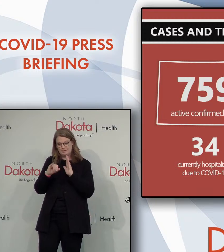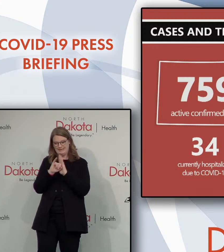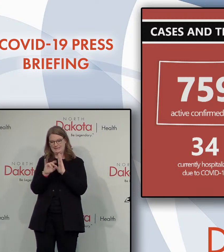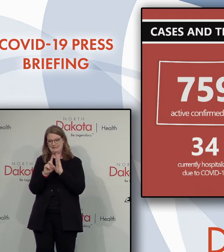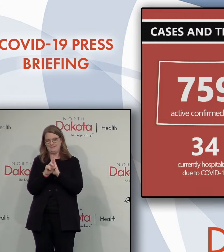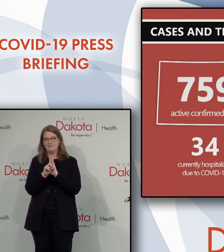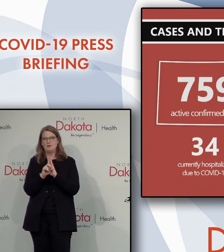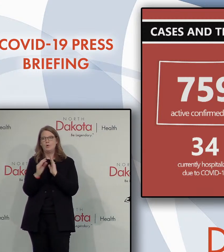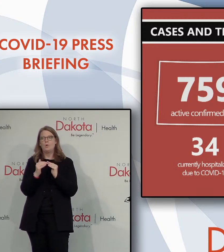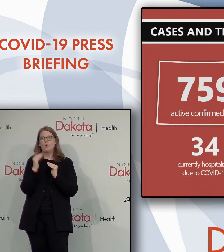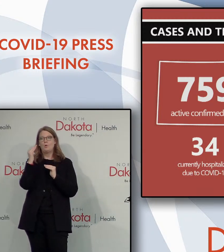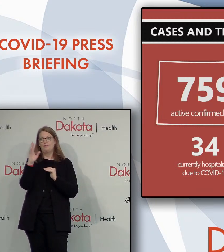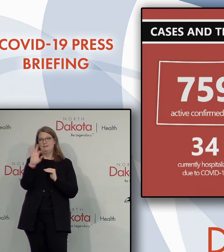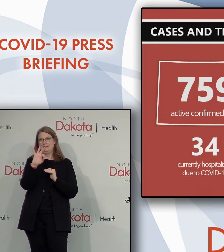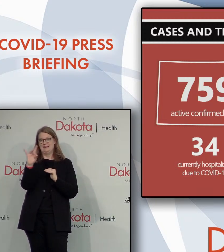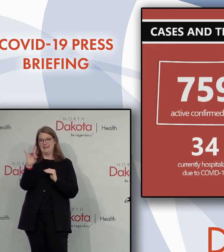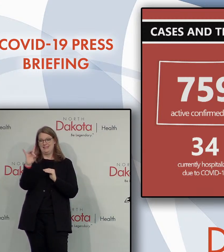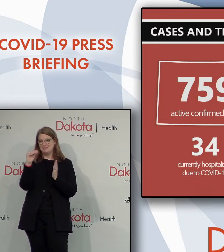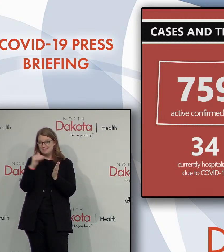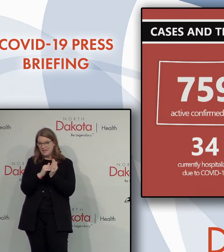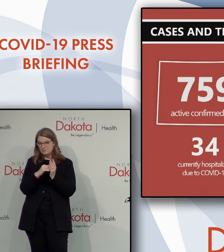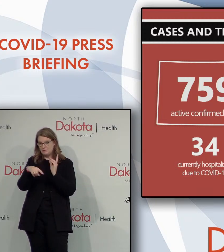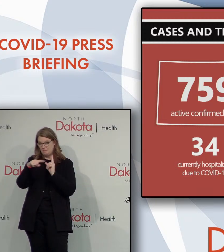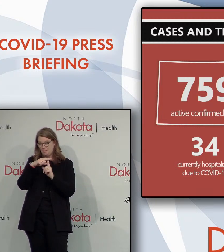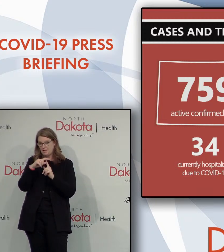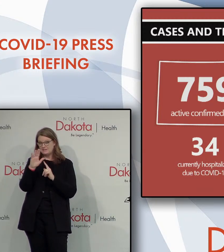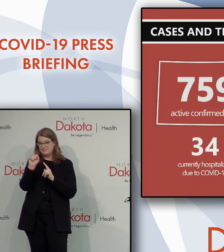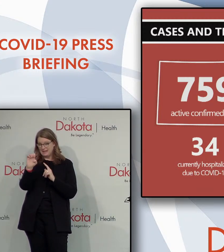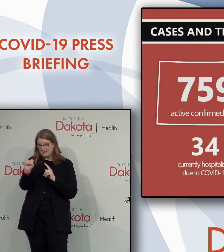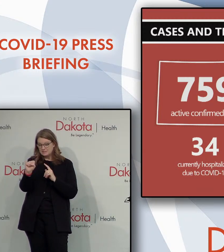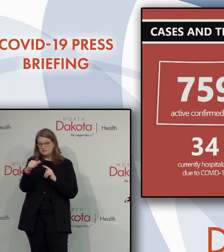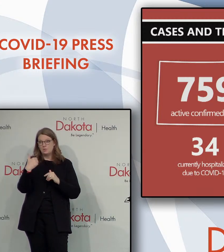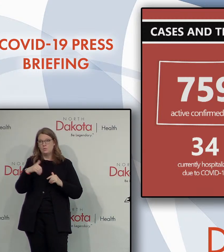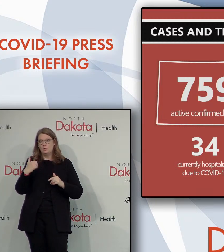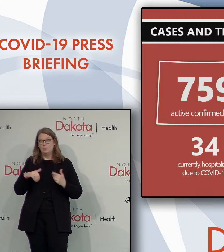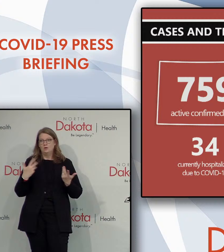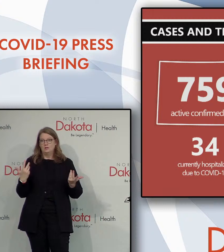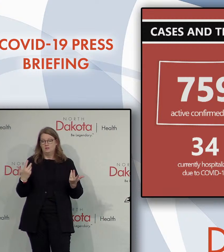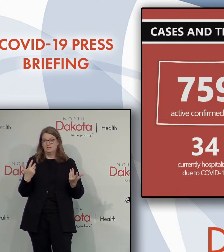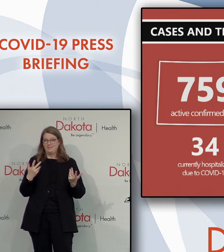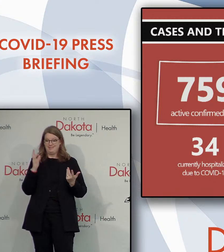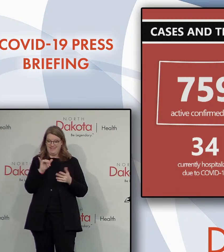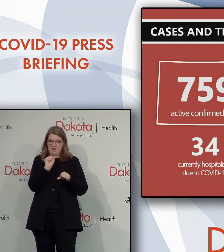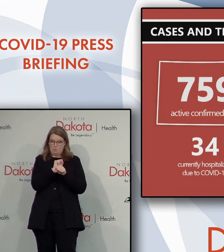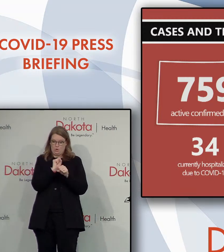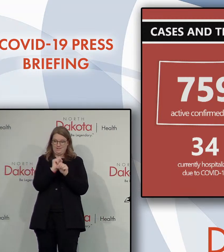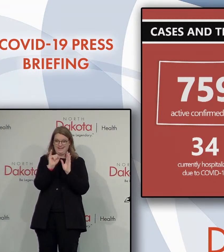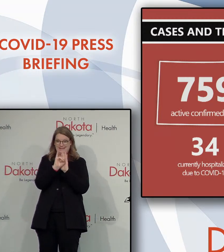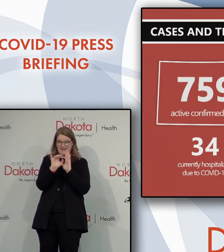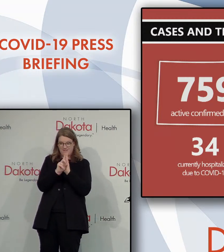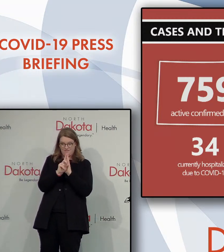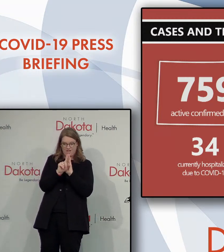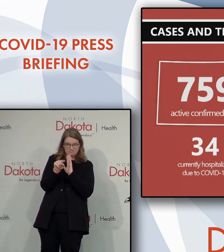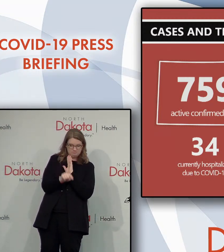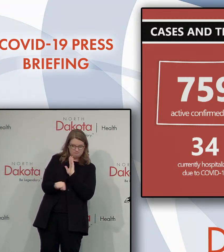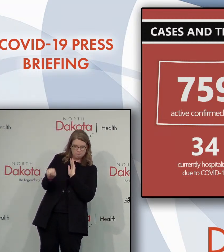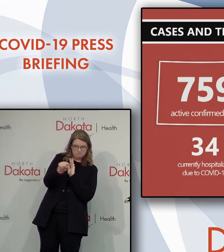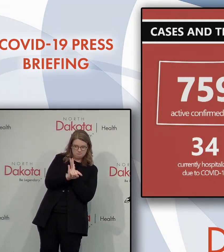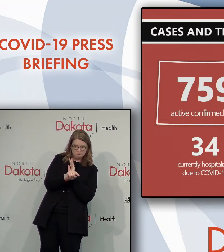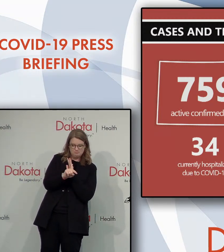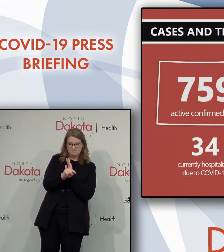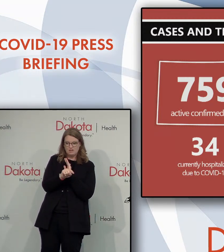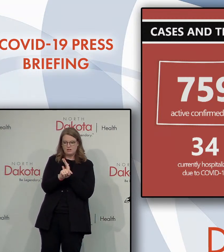over 98,000 positive cases. And because of that work, identifying those people, getting them